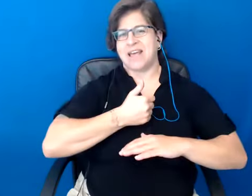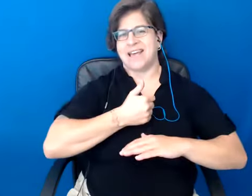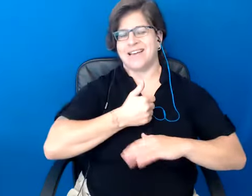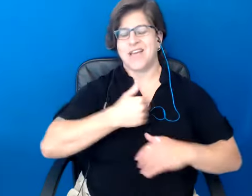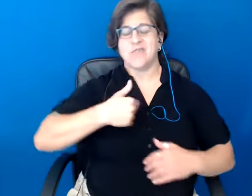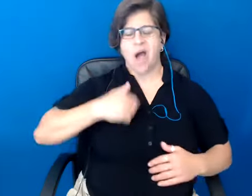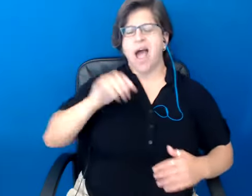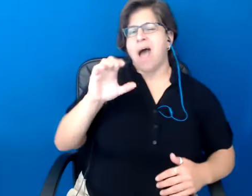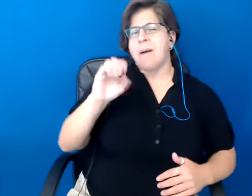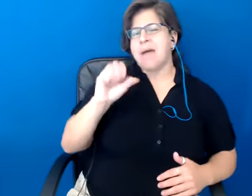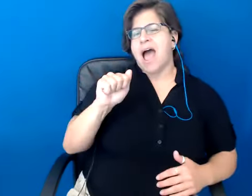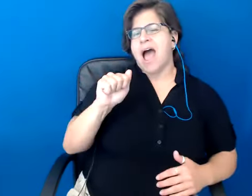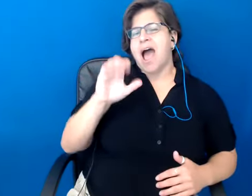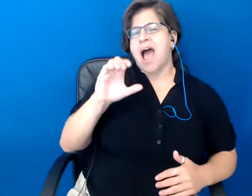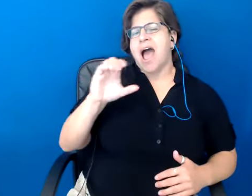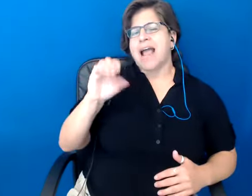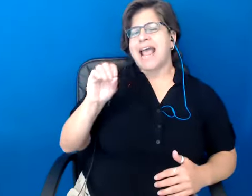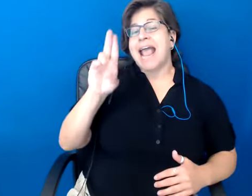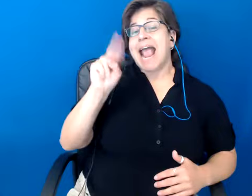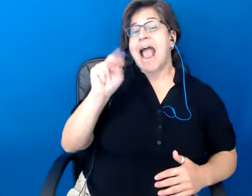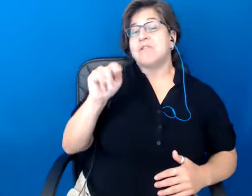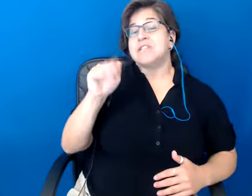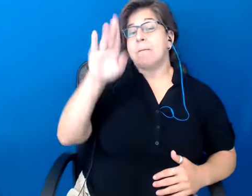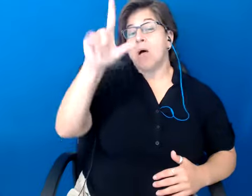to blame for something. So I'm accountable